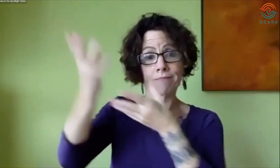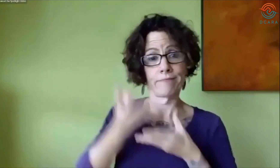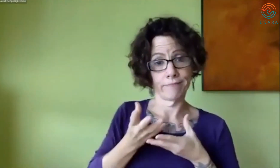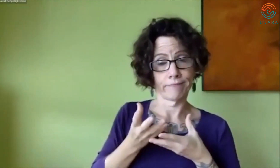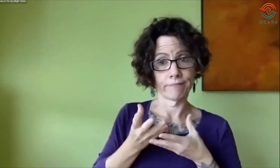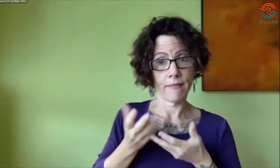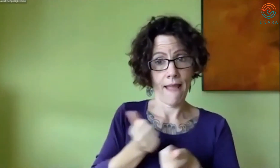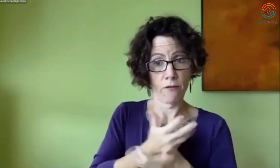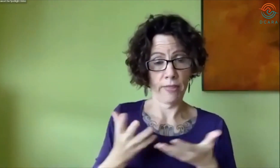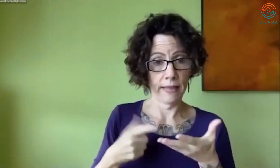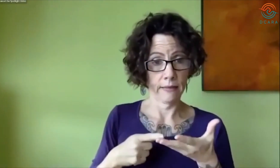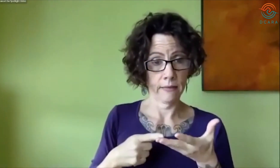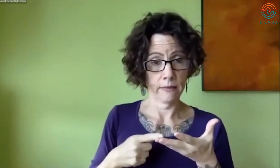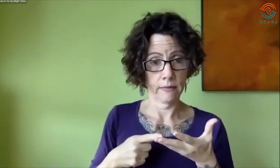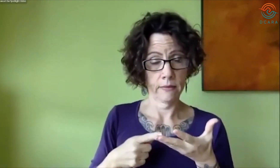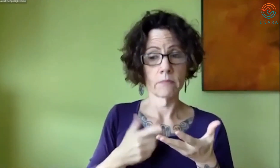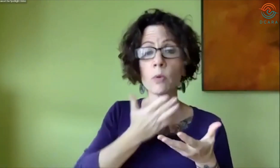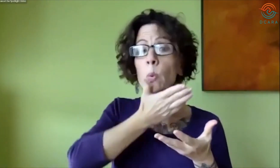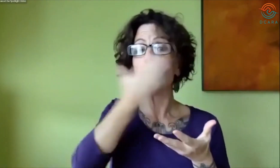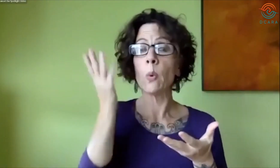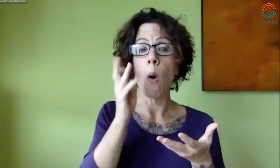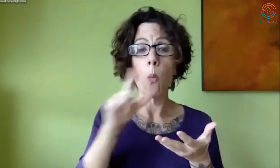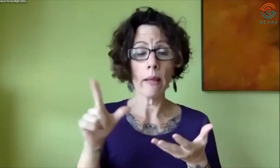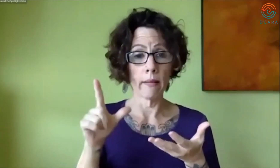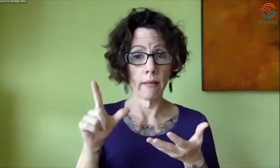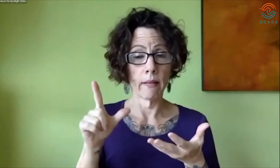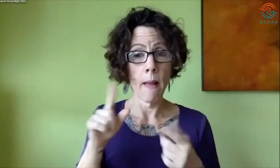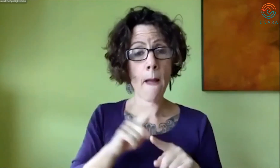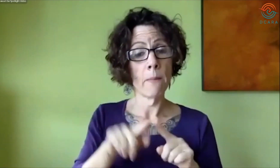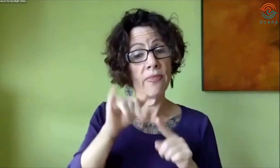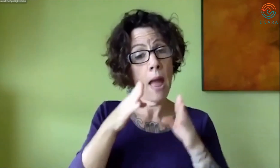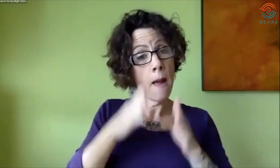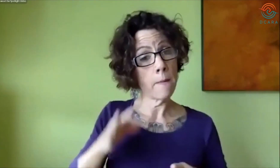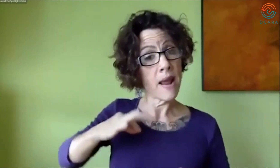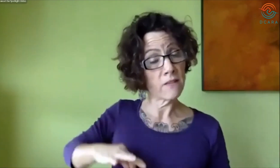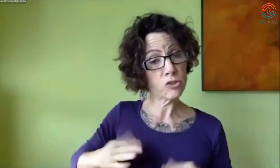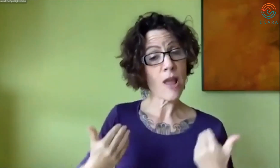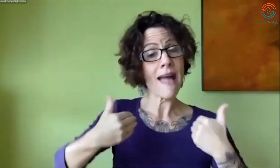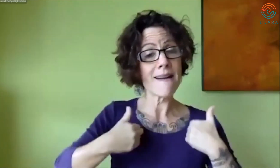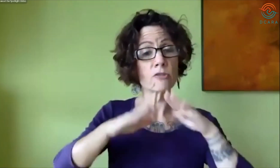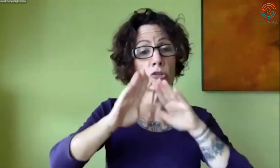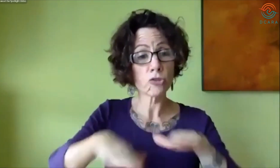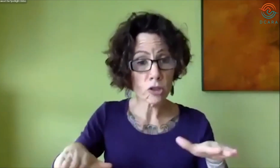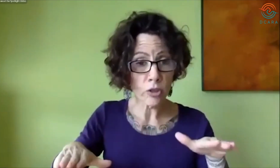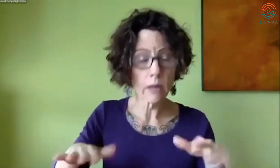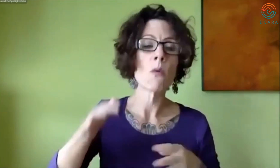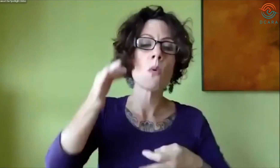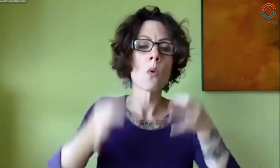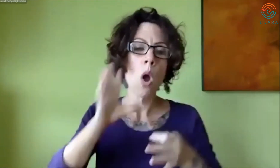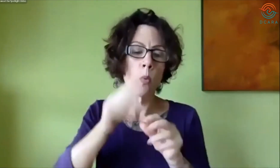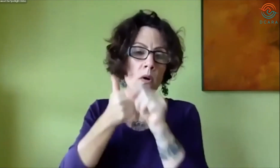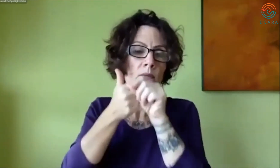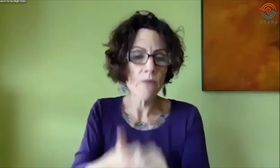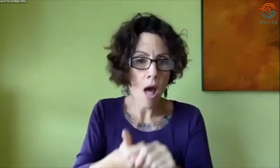If your first designated beneficiary inherits anything and doesn't have any will, they have children, the